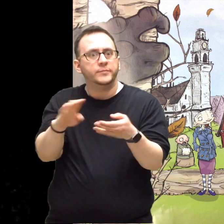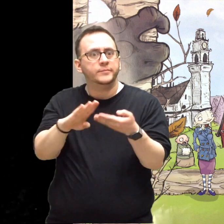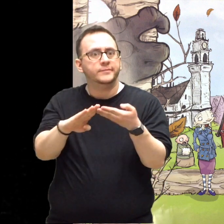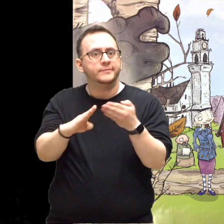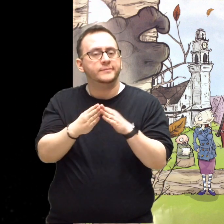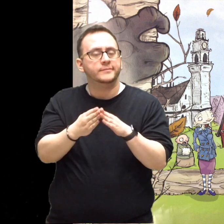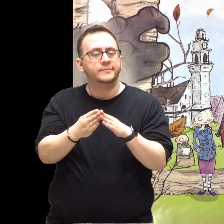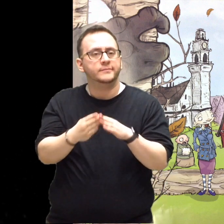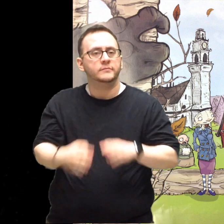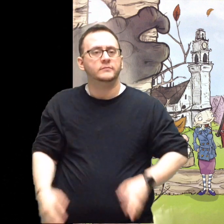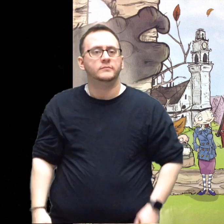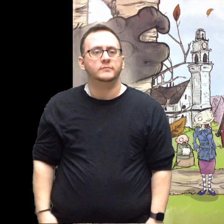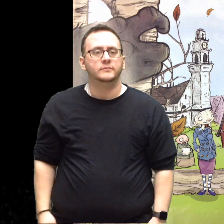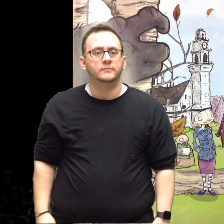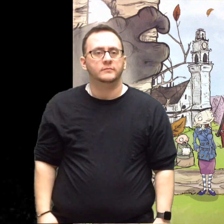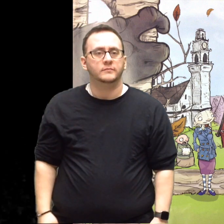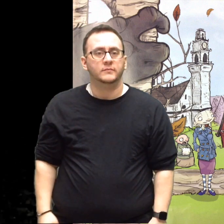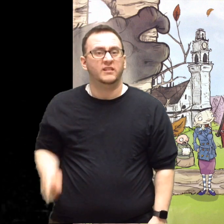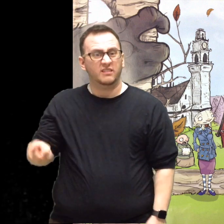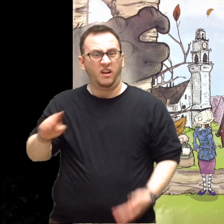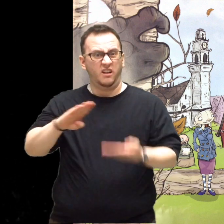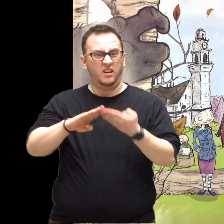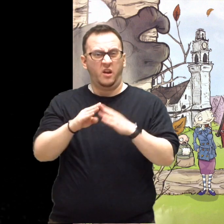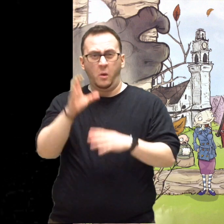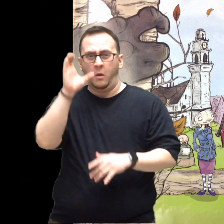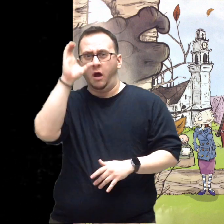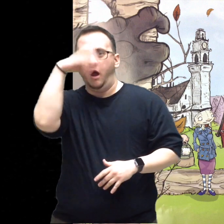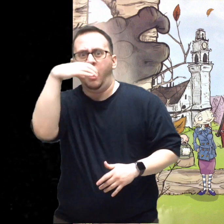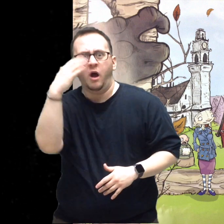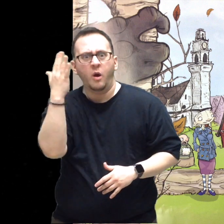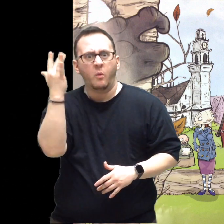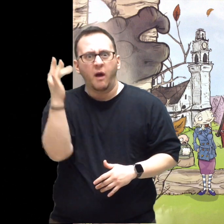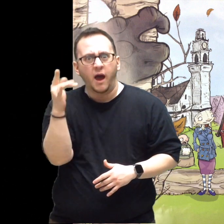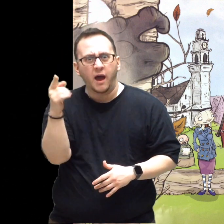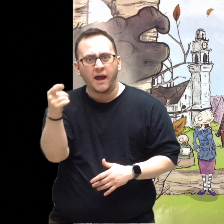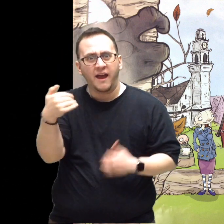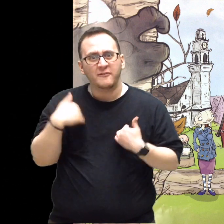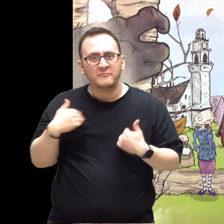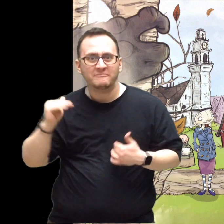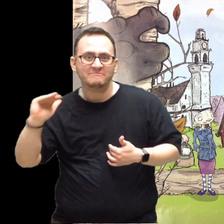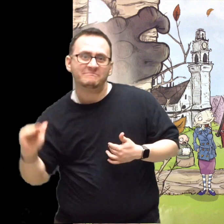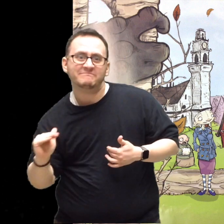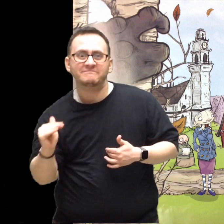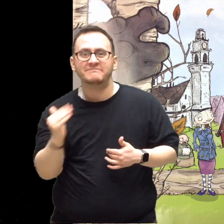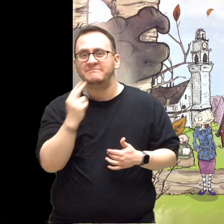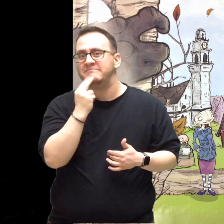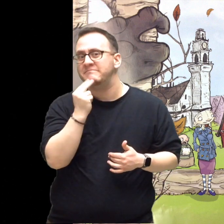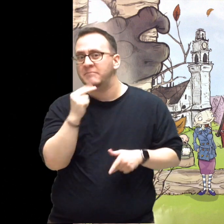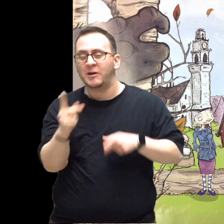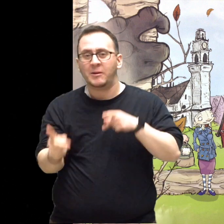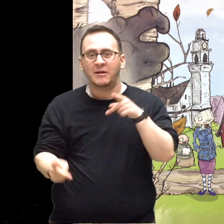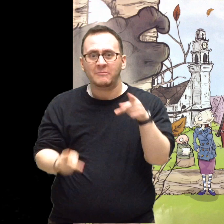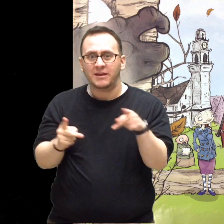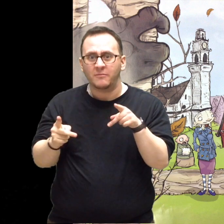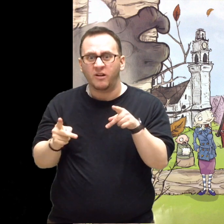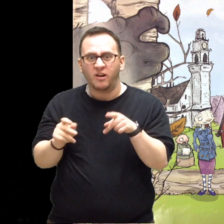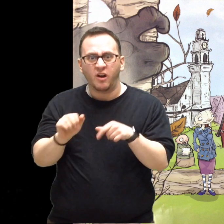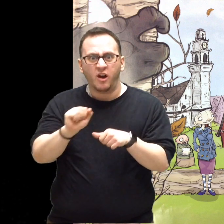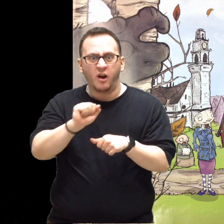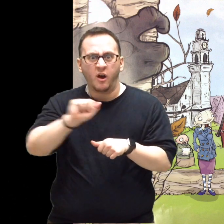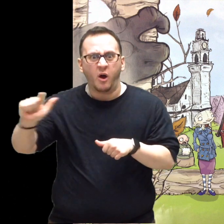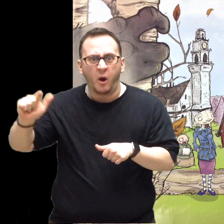very unusual. They didn't have a single hair on their heads. Not even the ladies.